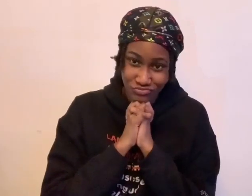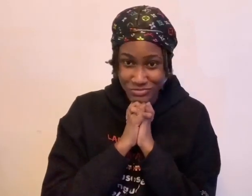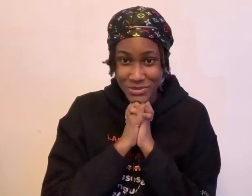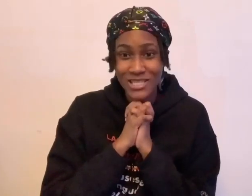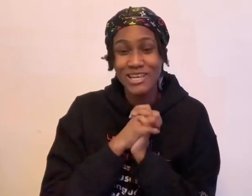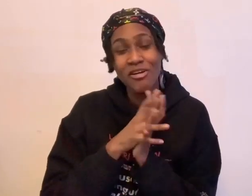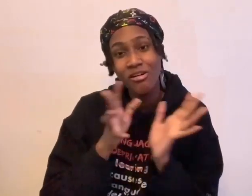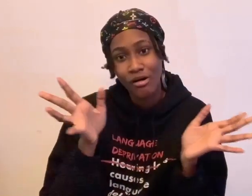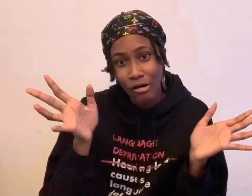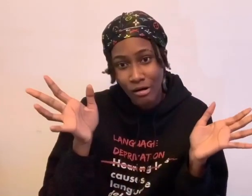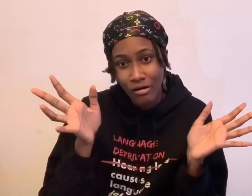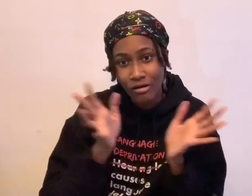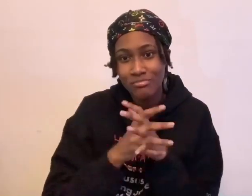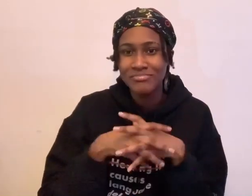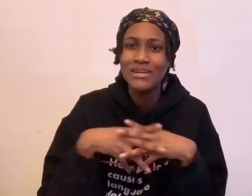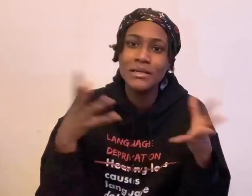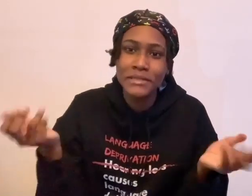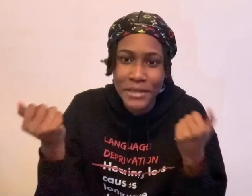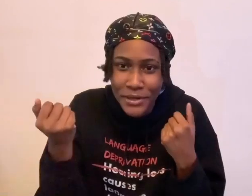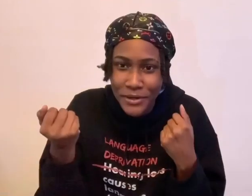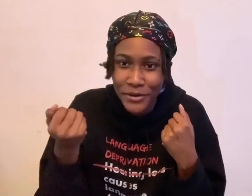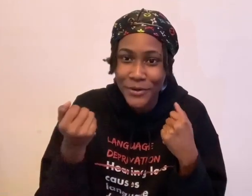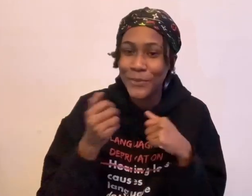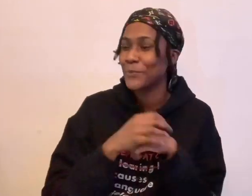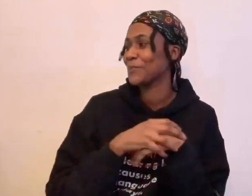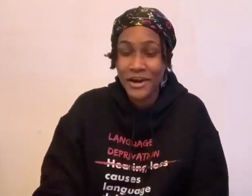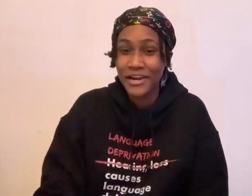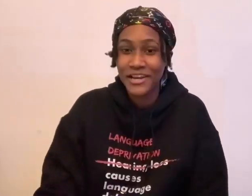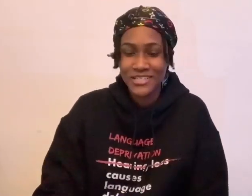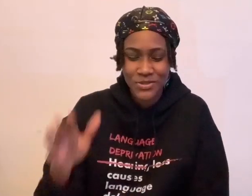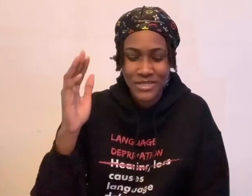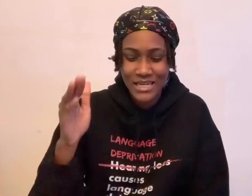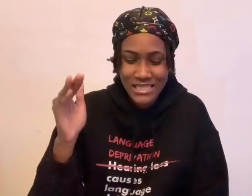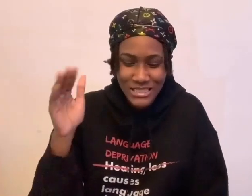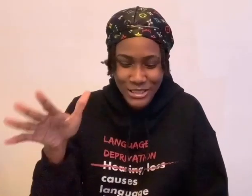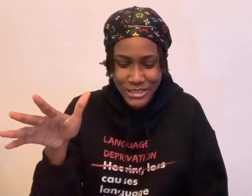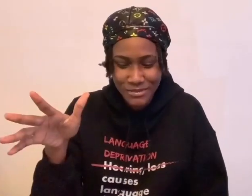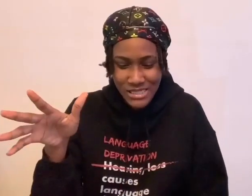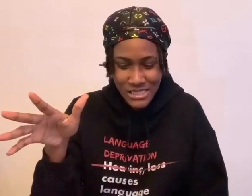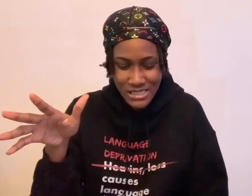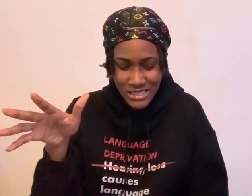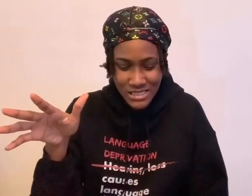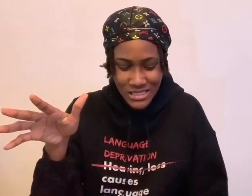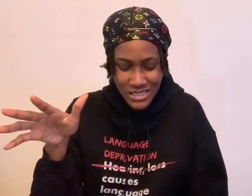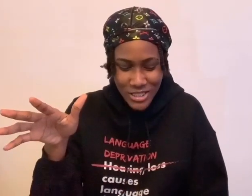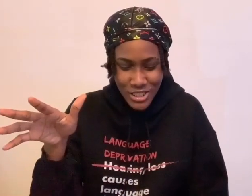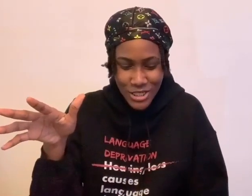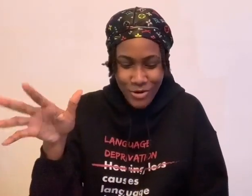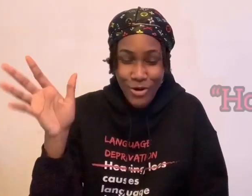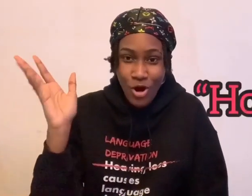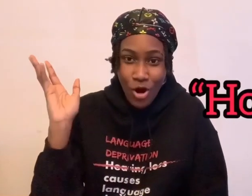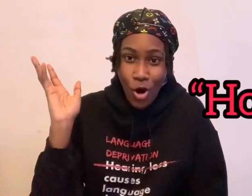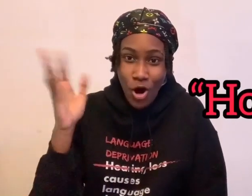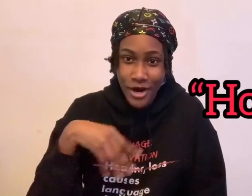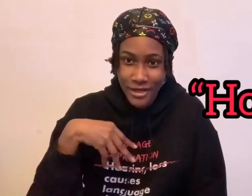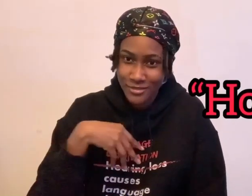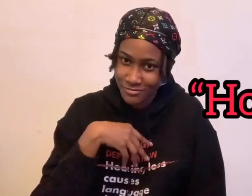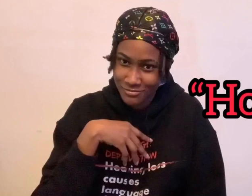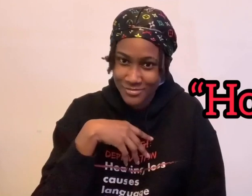This is like, aww. Kadir. Alright, so the next term is harn. Now, a